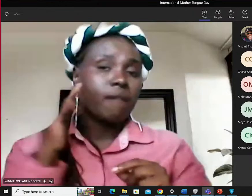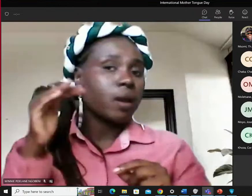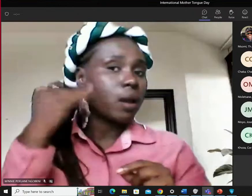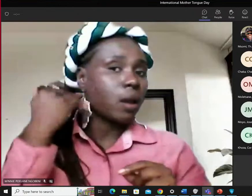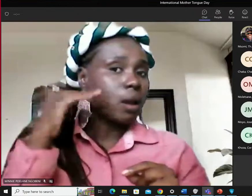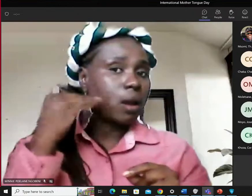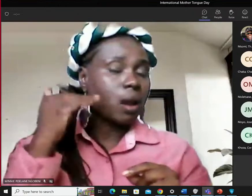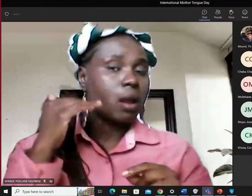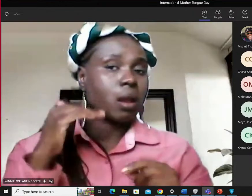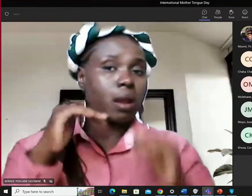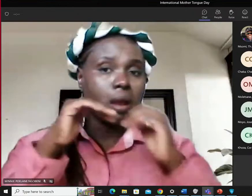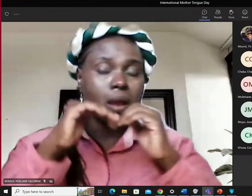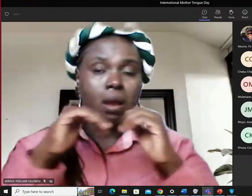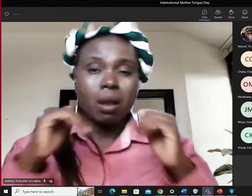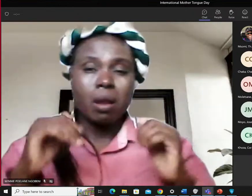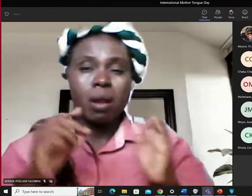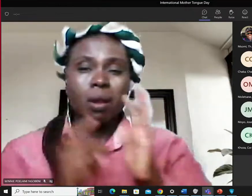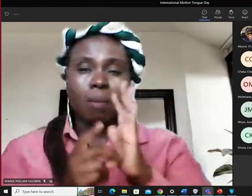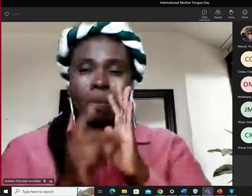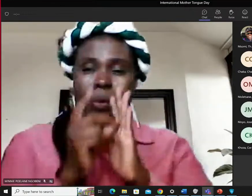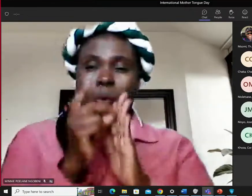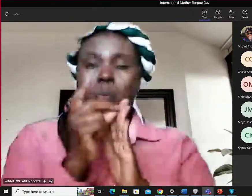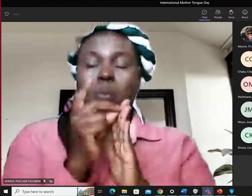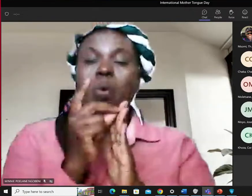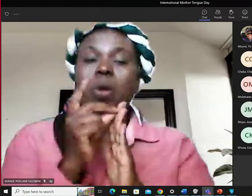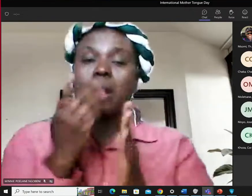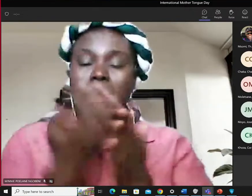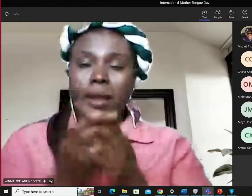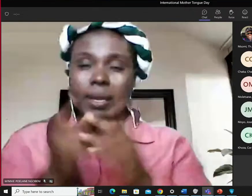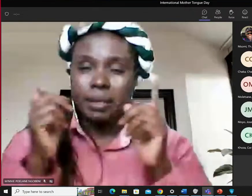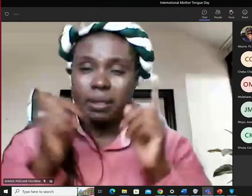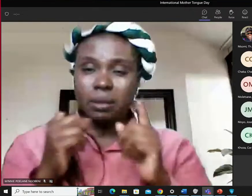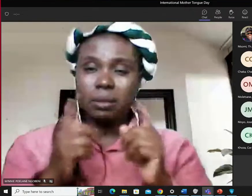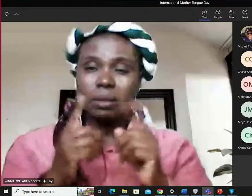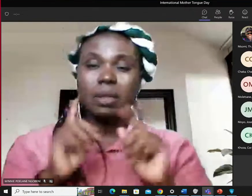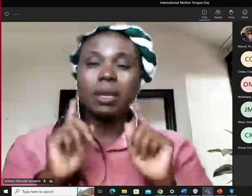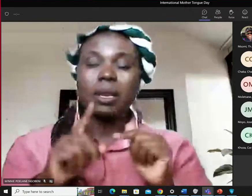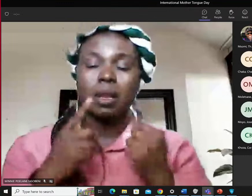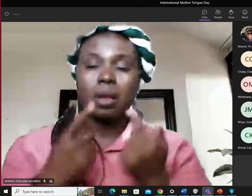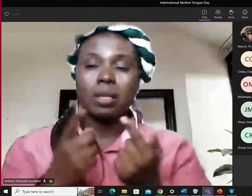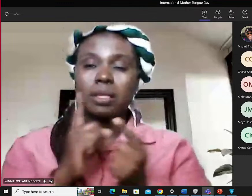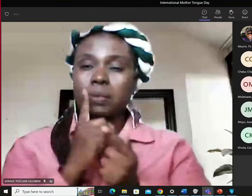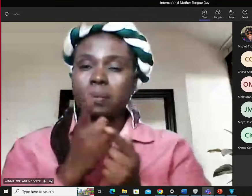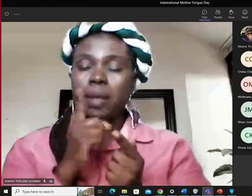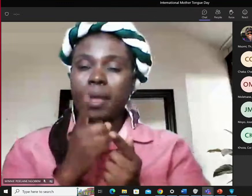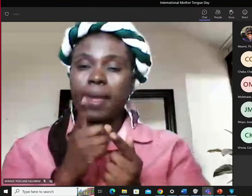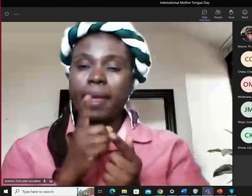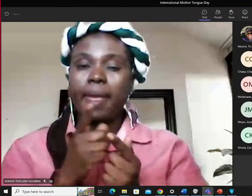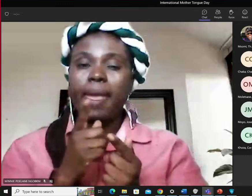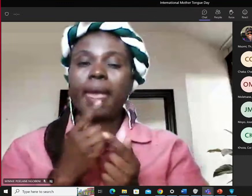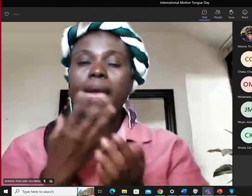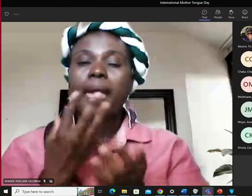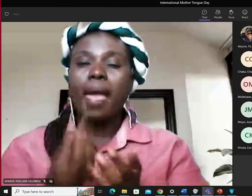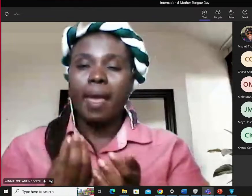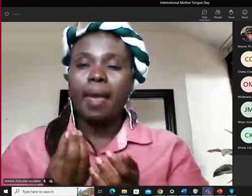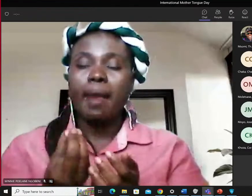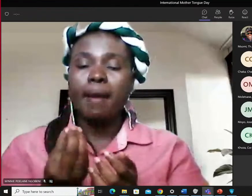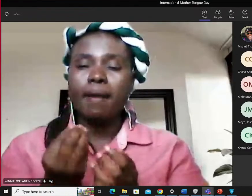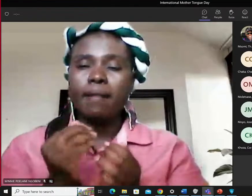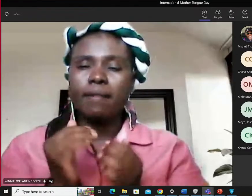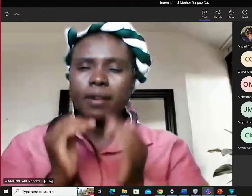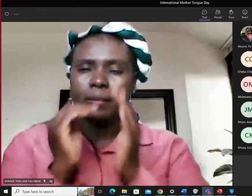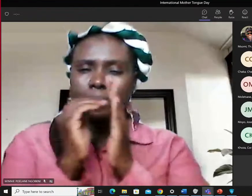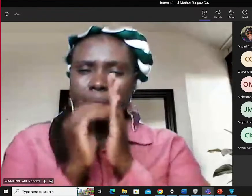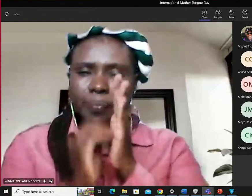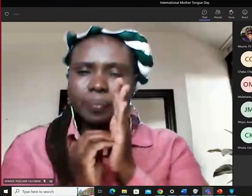hearing side, especially when he cannot speak that, and eliminate frustration,